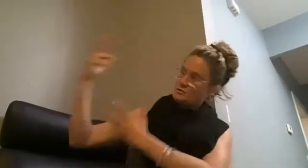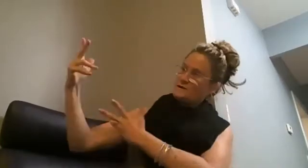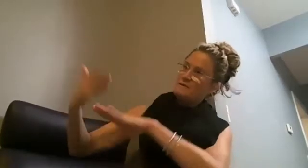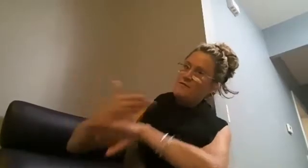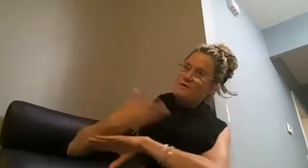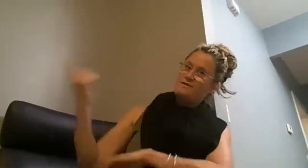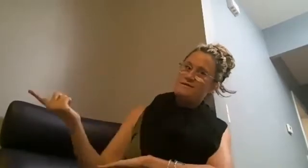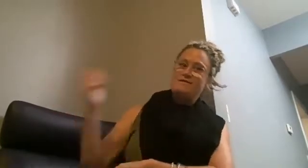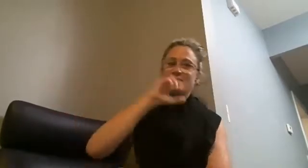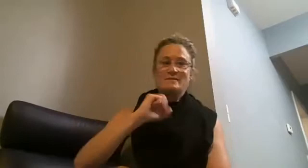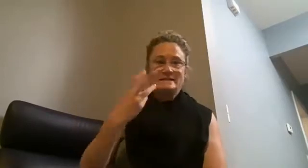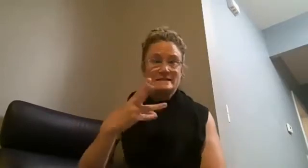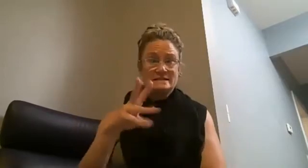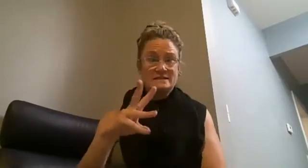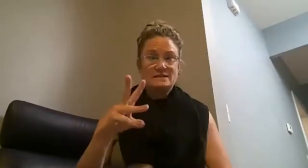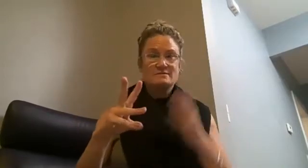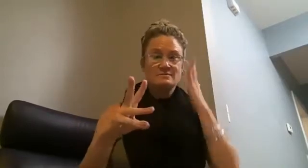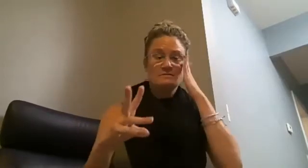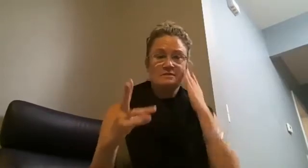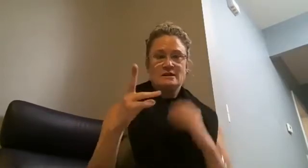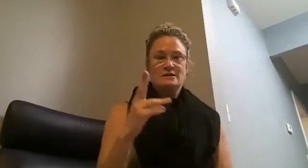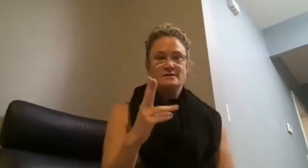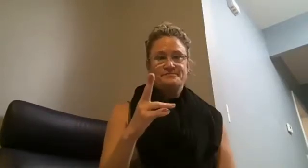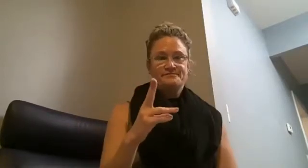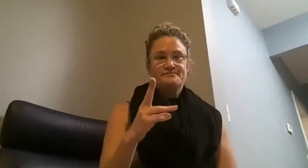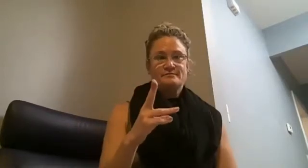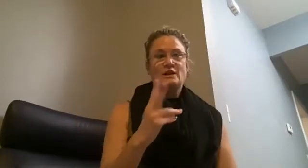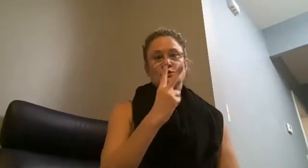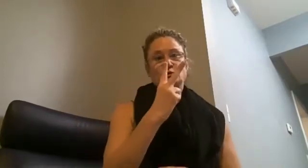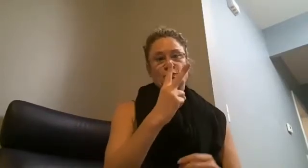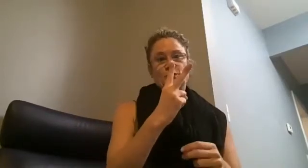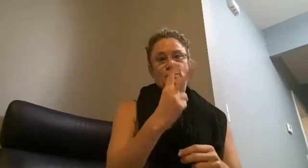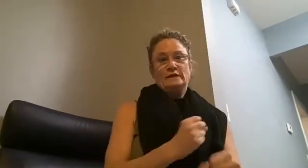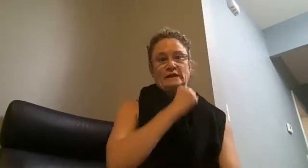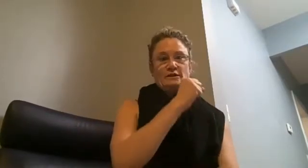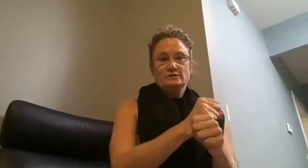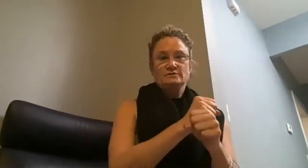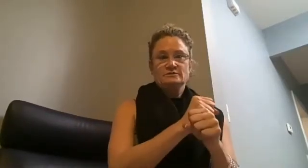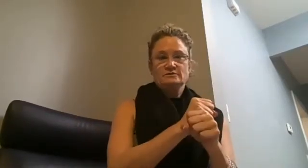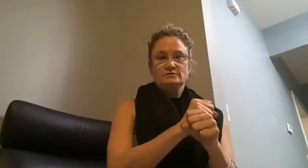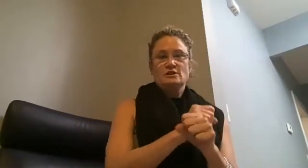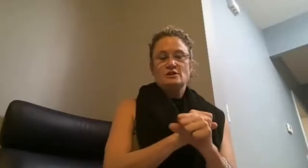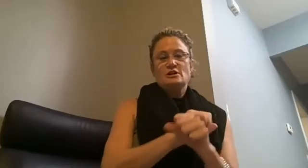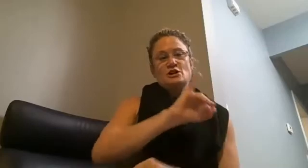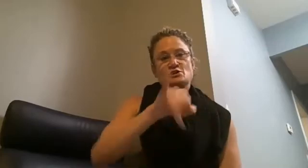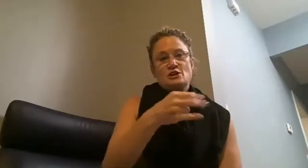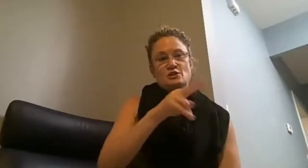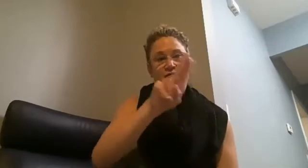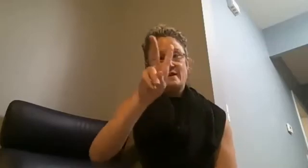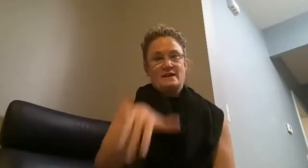16 years old, I was serving a 2-year consecutive stay in juvenile hall because of what at that time I would have called bad luck